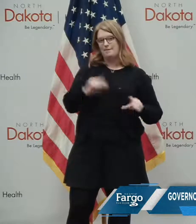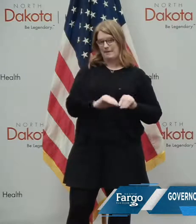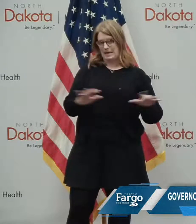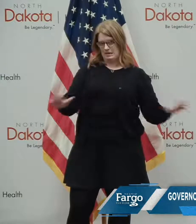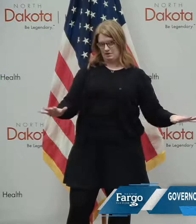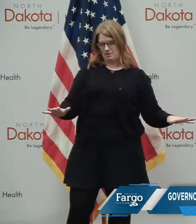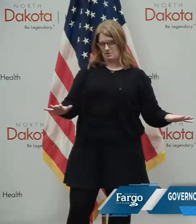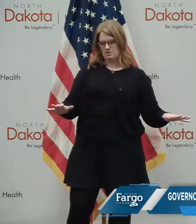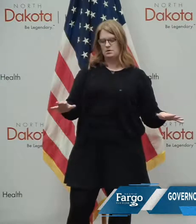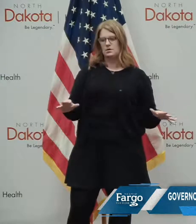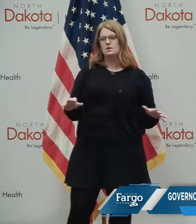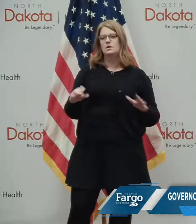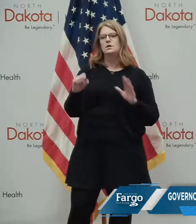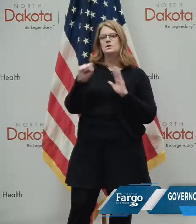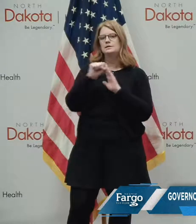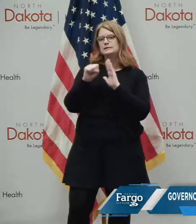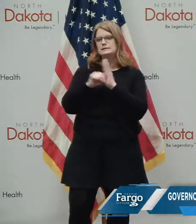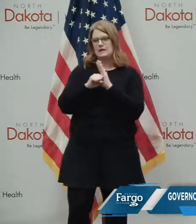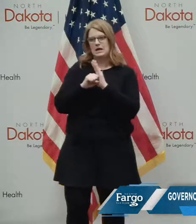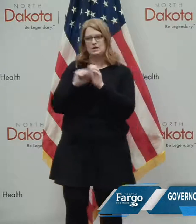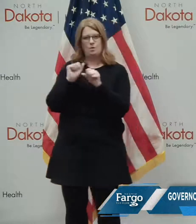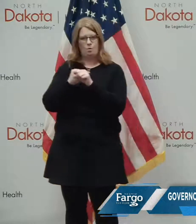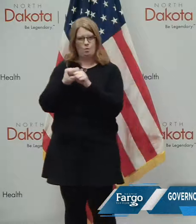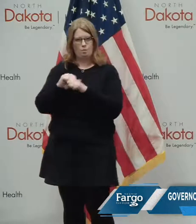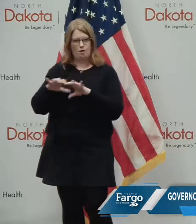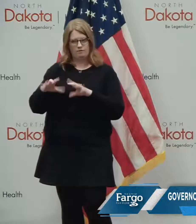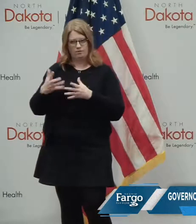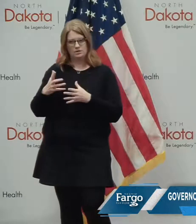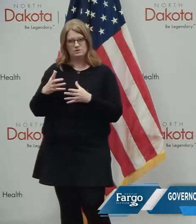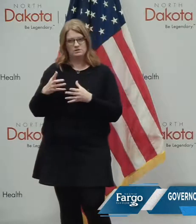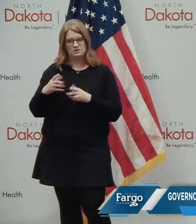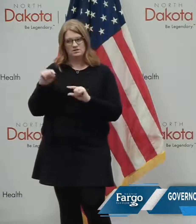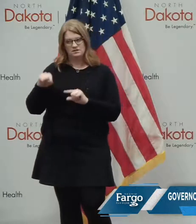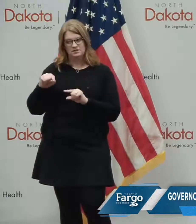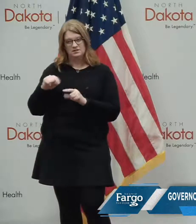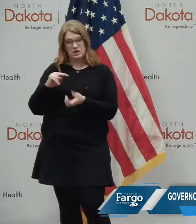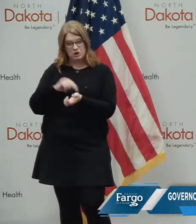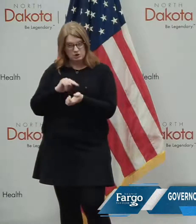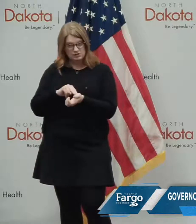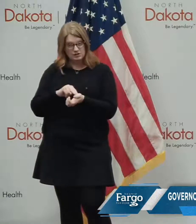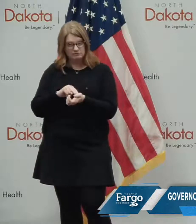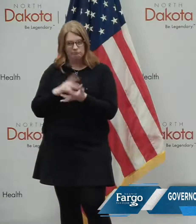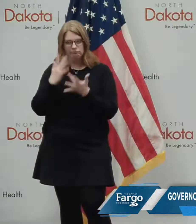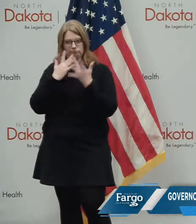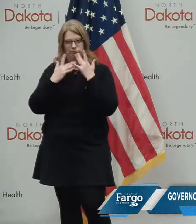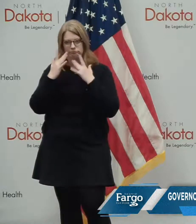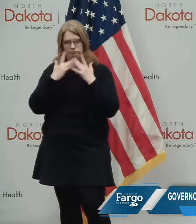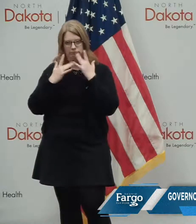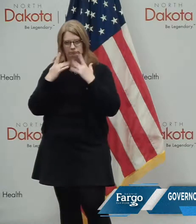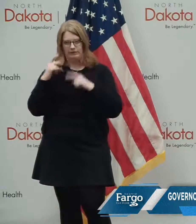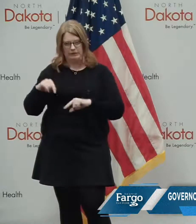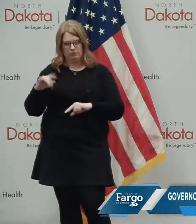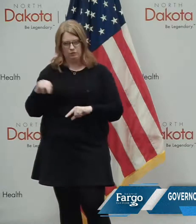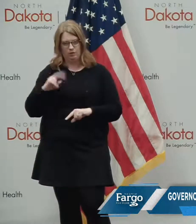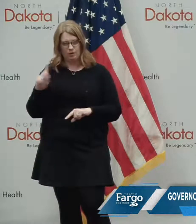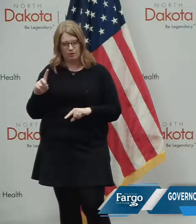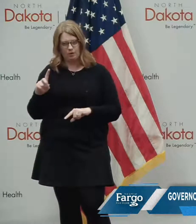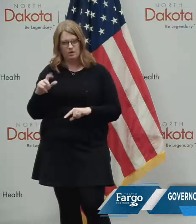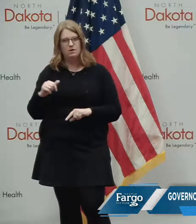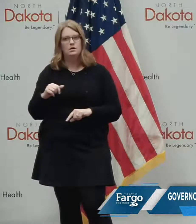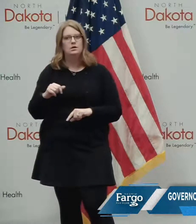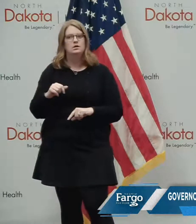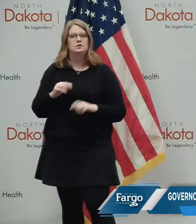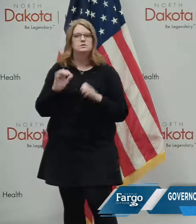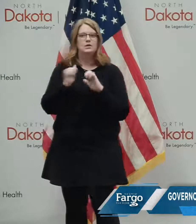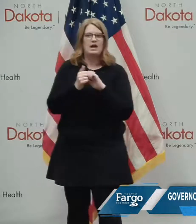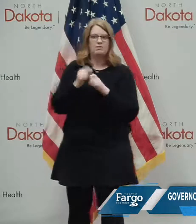State Workforce Council had identified nursing as the area where we had the biggest shortage in North Dakota. So things that we can do to cut red